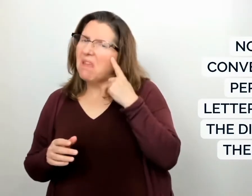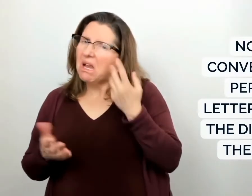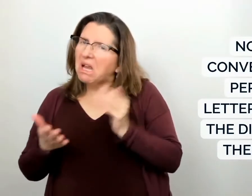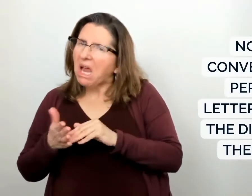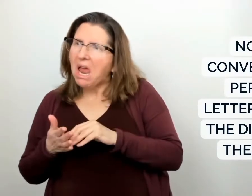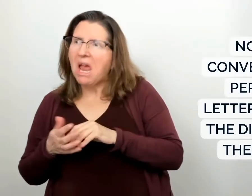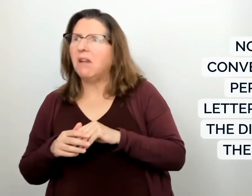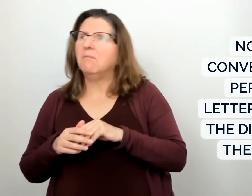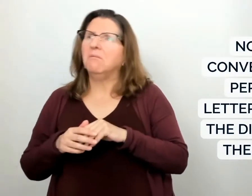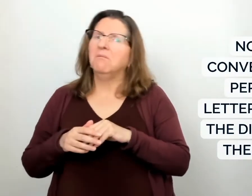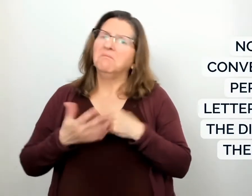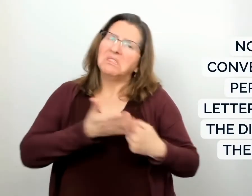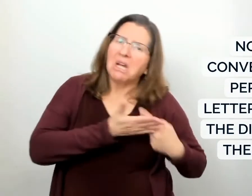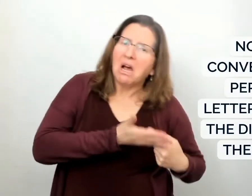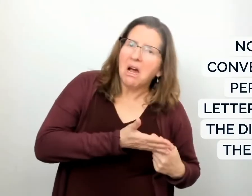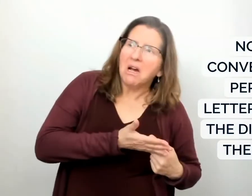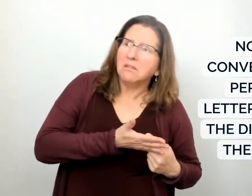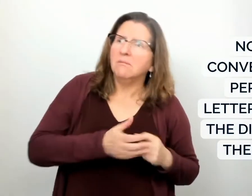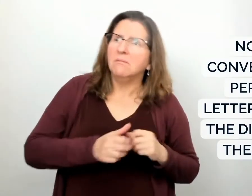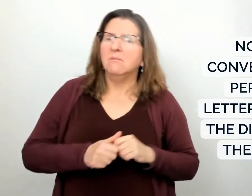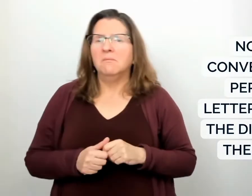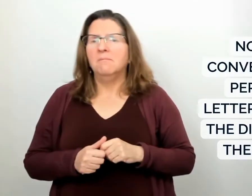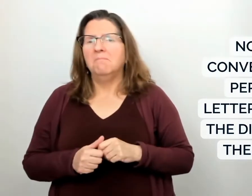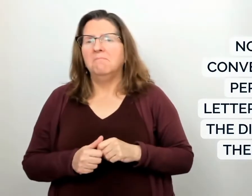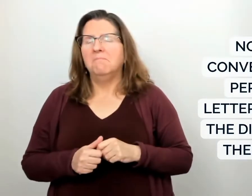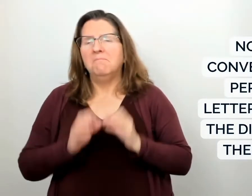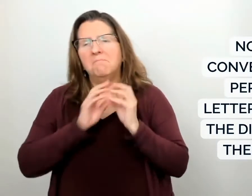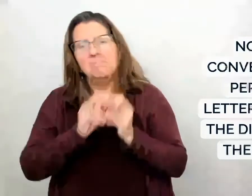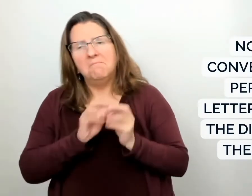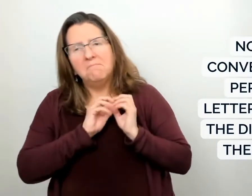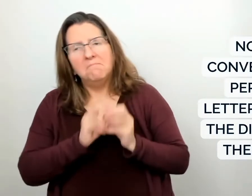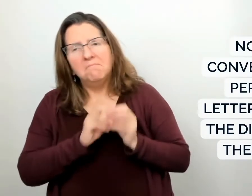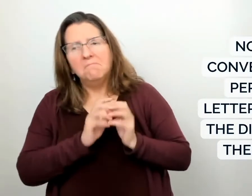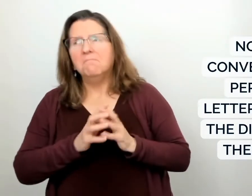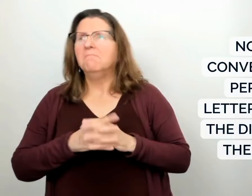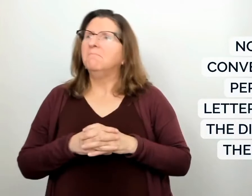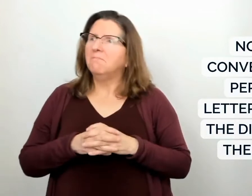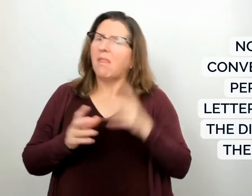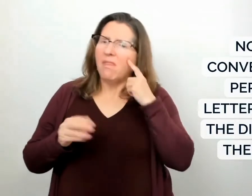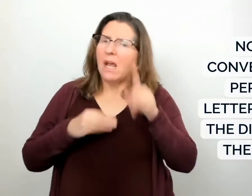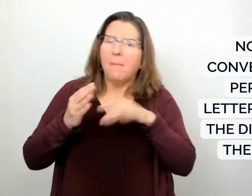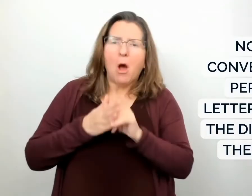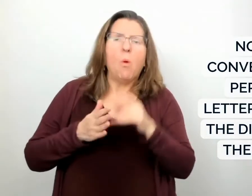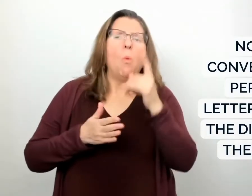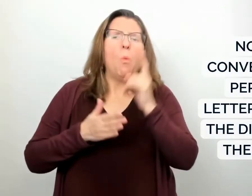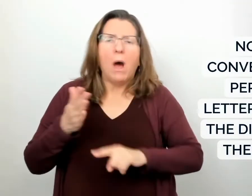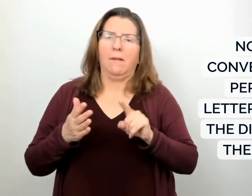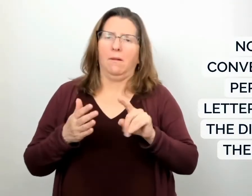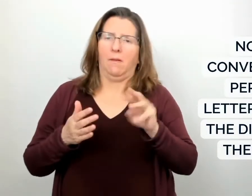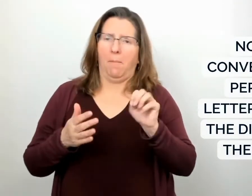The TAs and I will meet to look carefully at the grades awarded and discuss possible changes. We will ensure